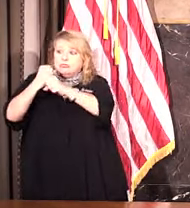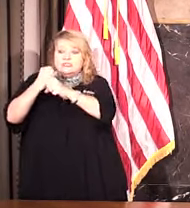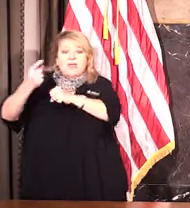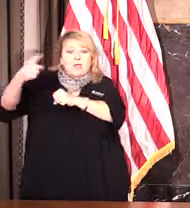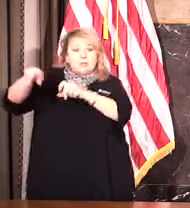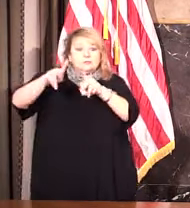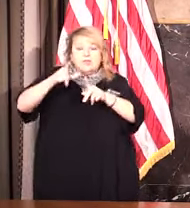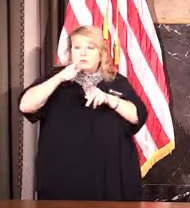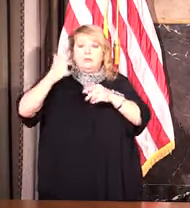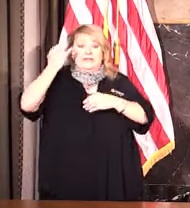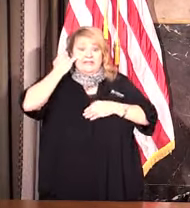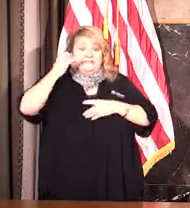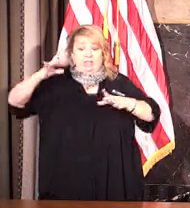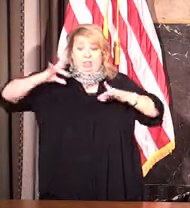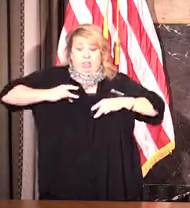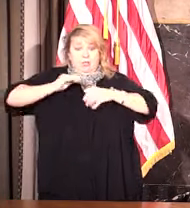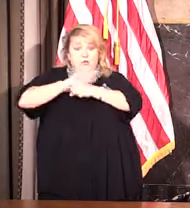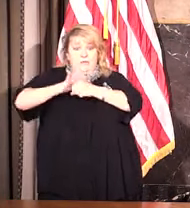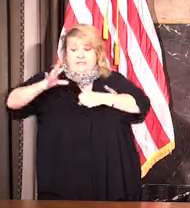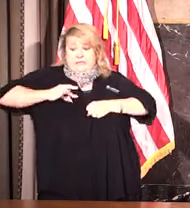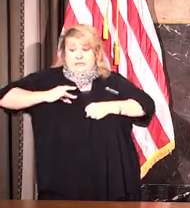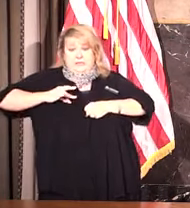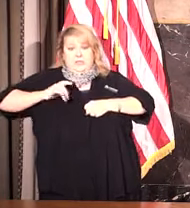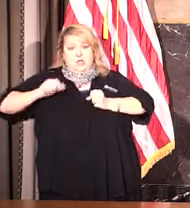still in the executive order.